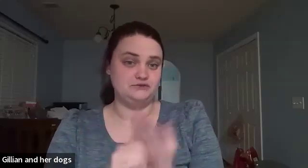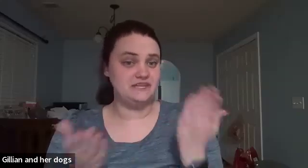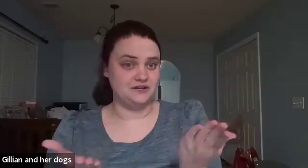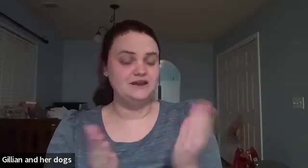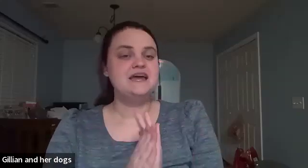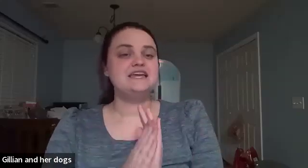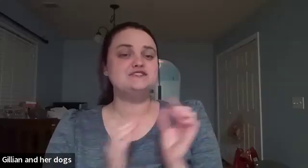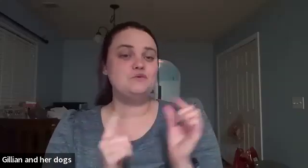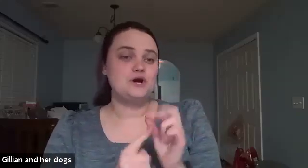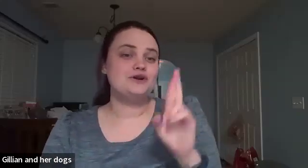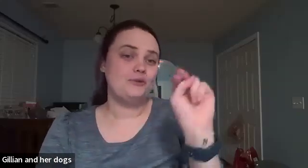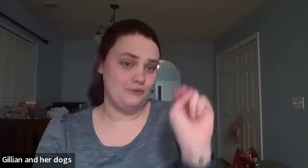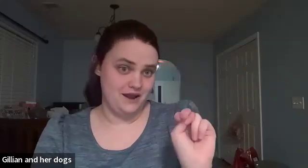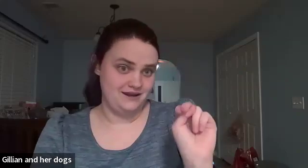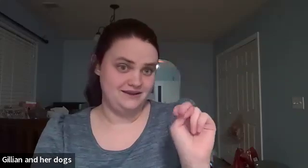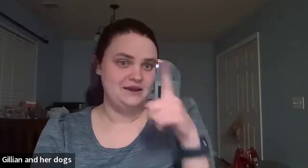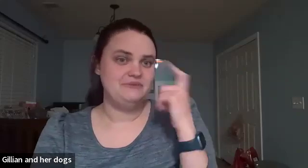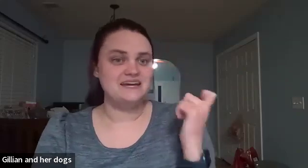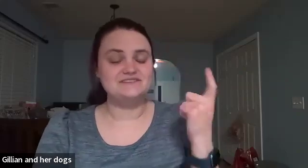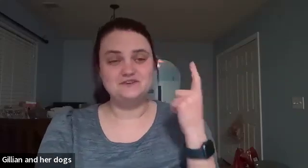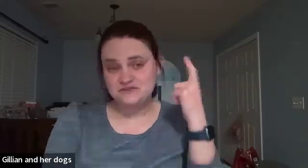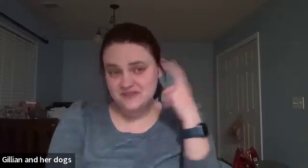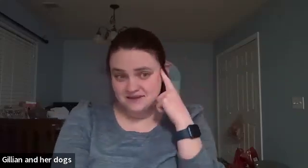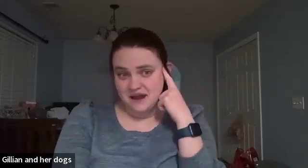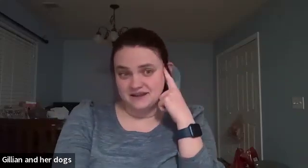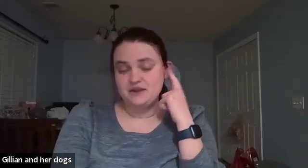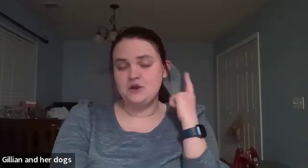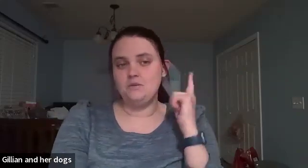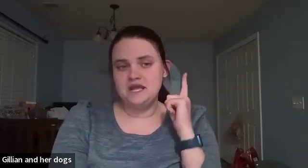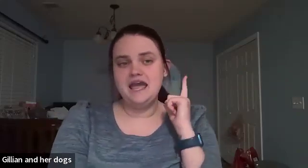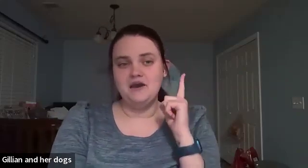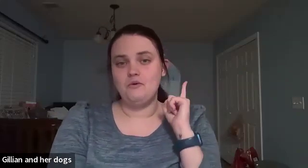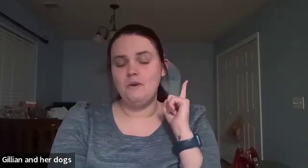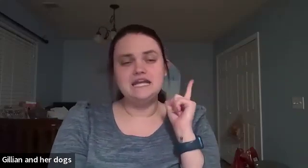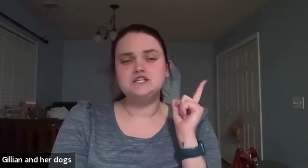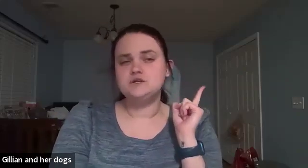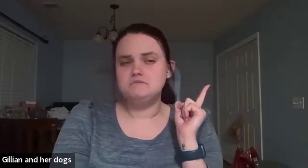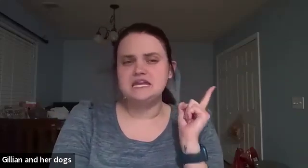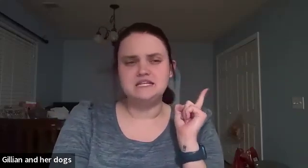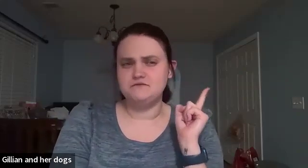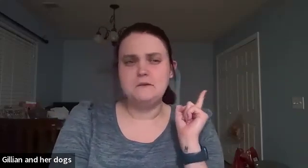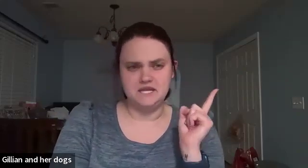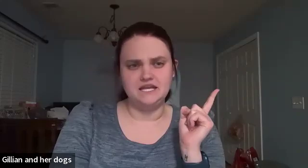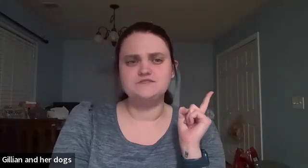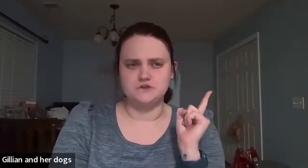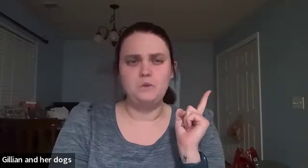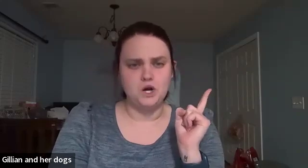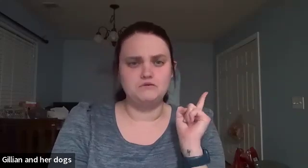use here is the word run. Because if you think about it, we have way too many different meanings for the word